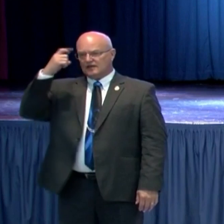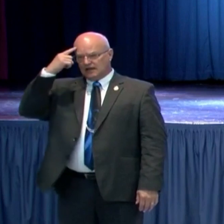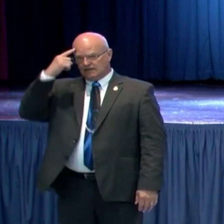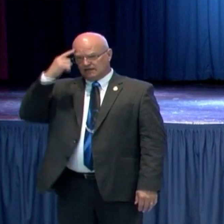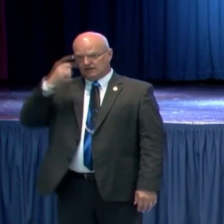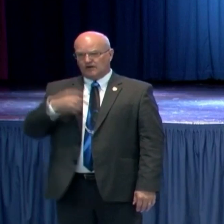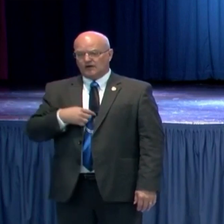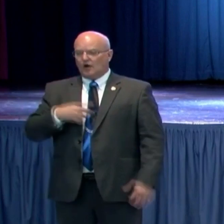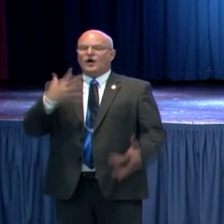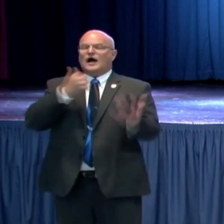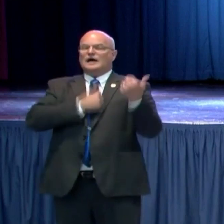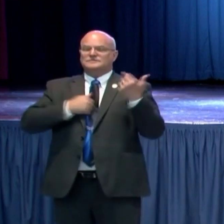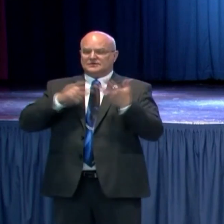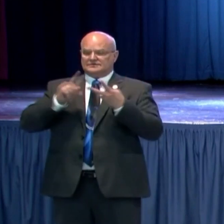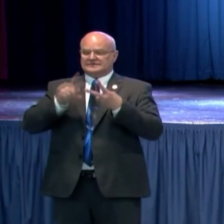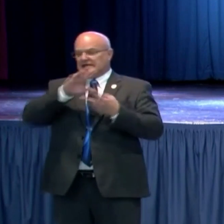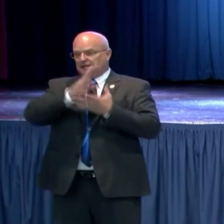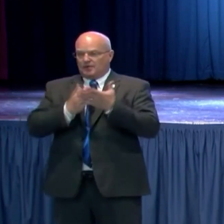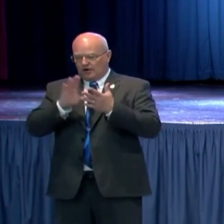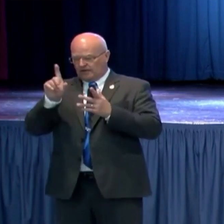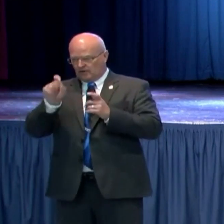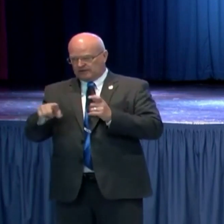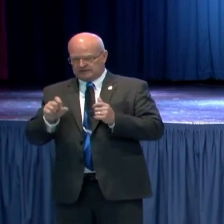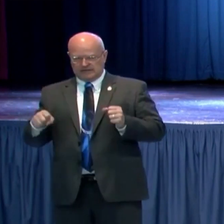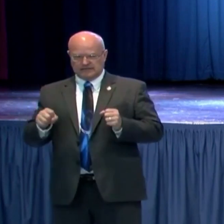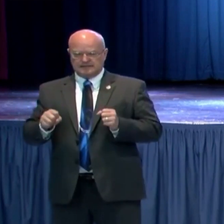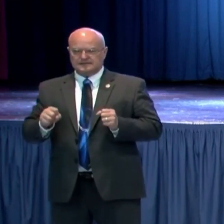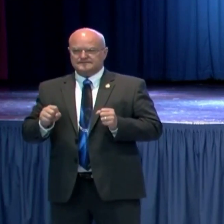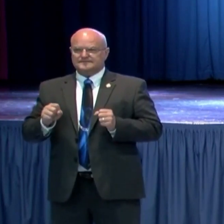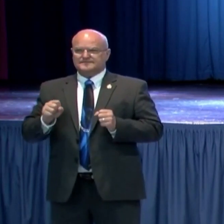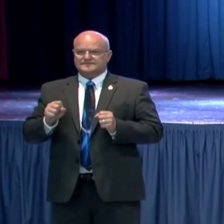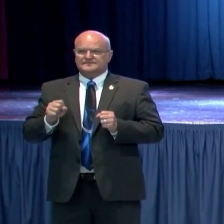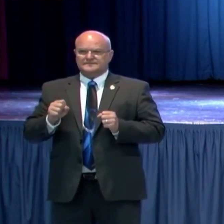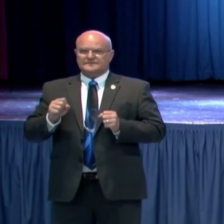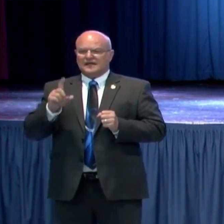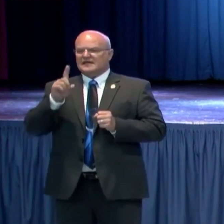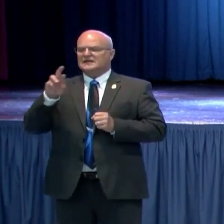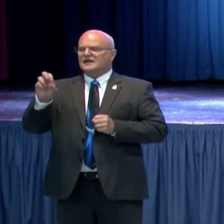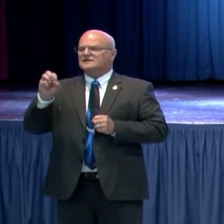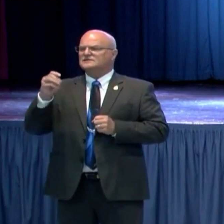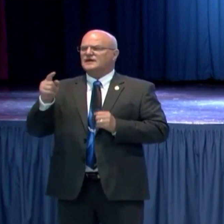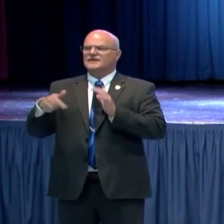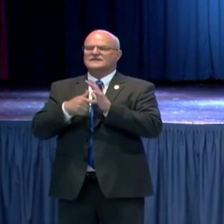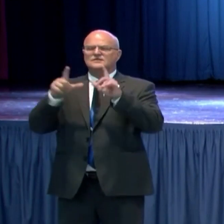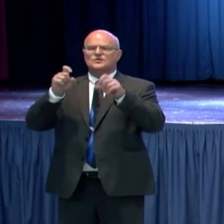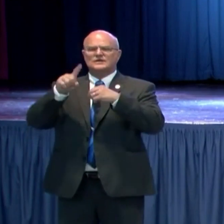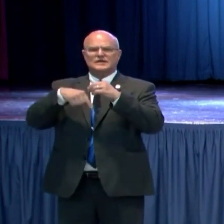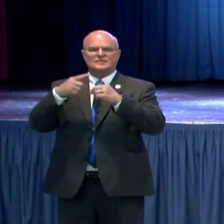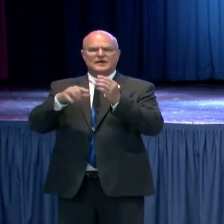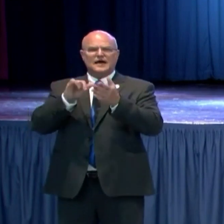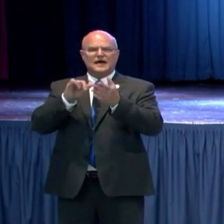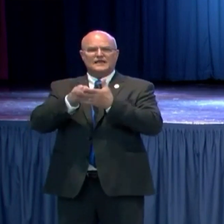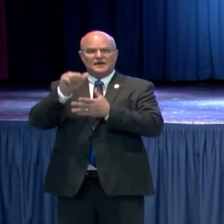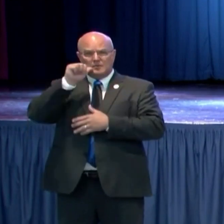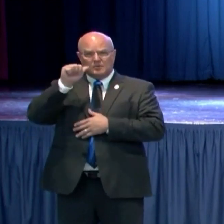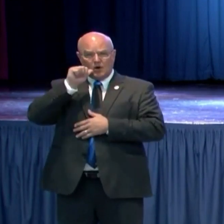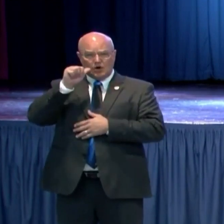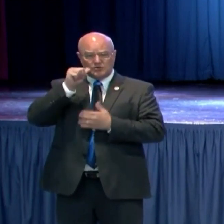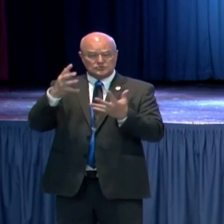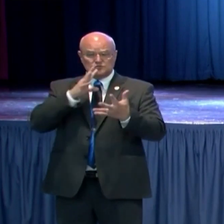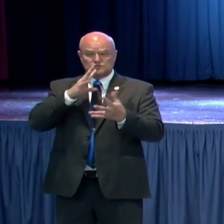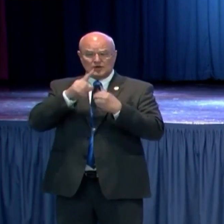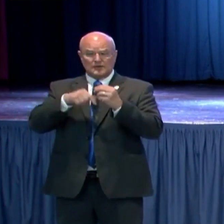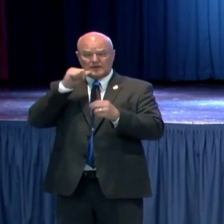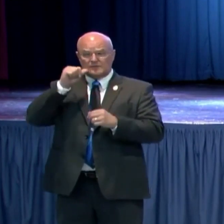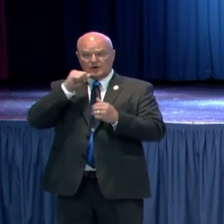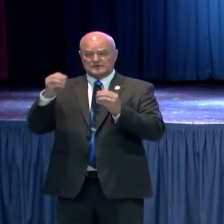Governor. Oh, I'm sorry. There was another part to that question. Dr. Smith, this is a question on the bars. Did you want to